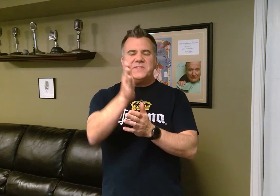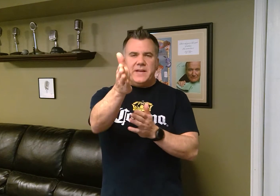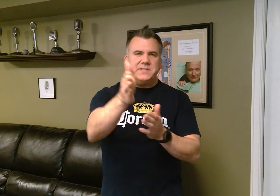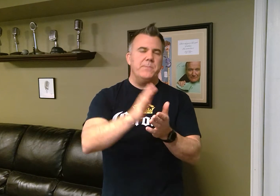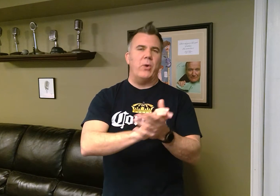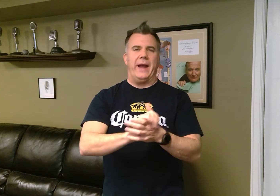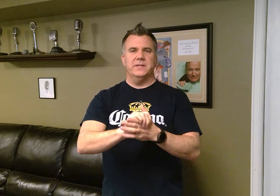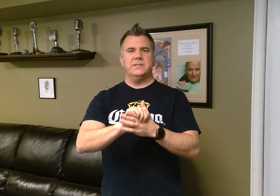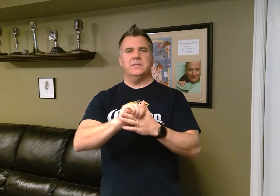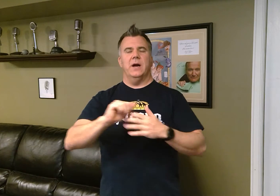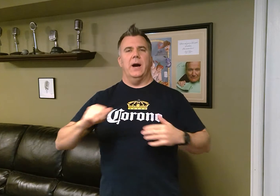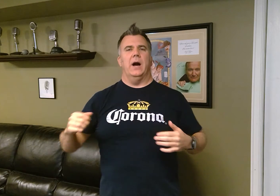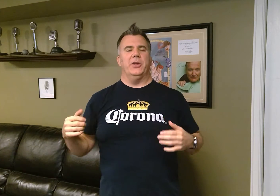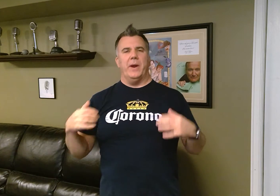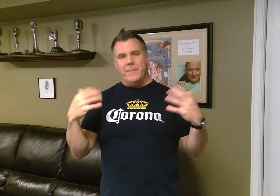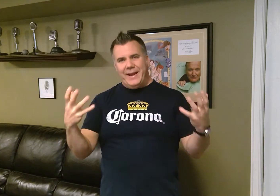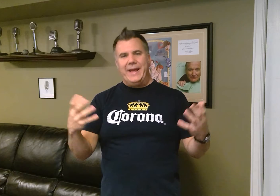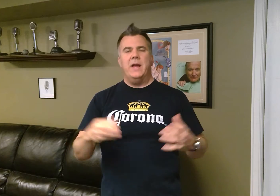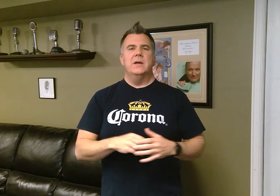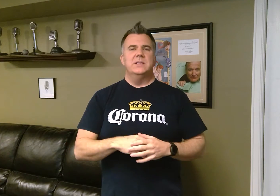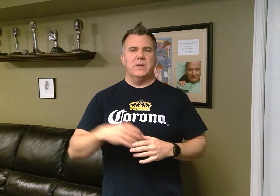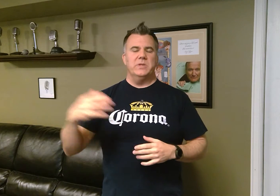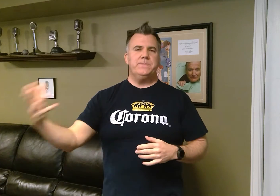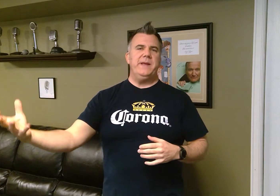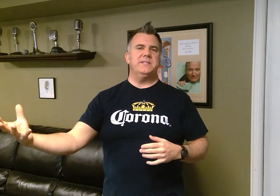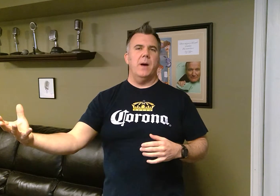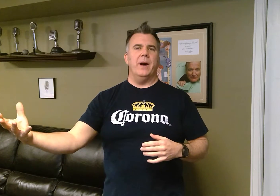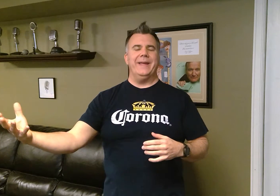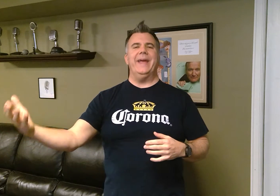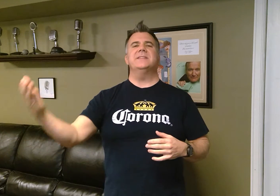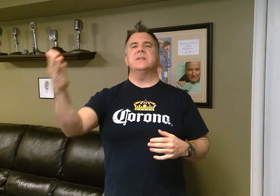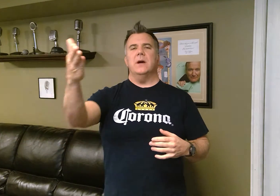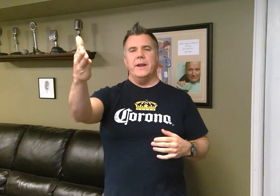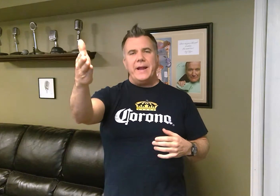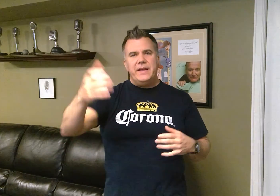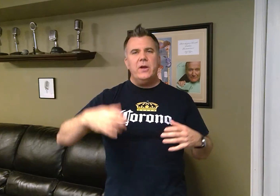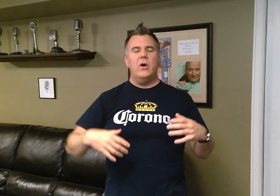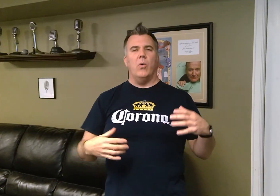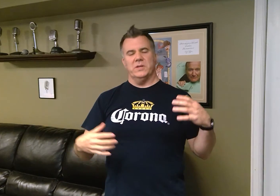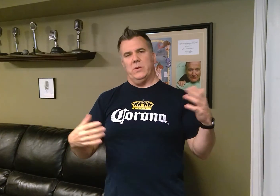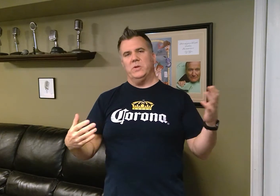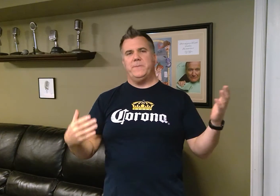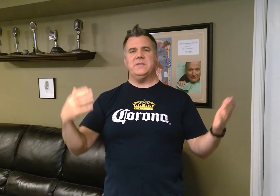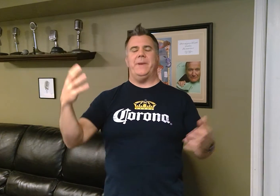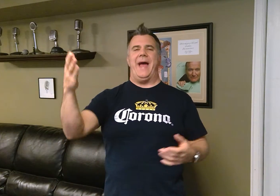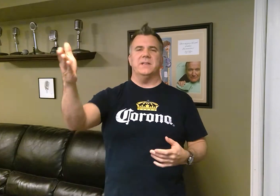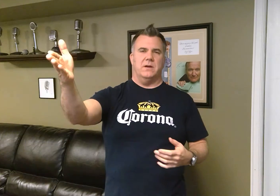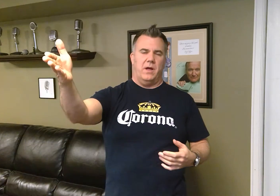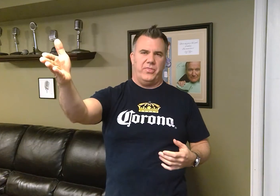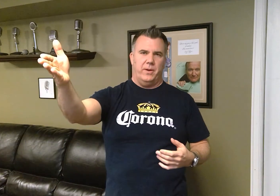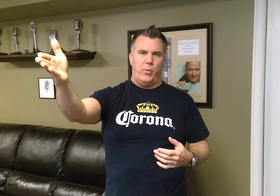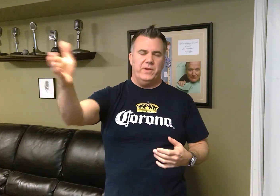seen this in practice. You're at a meeting, someone speaks up against an idea, or someone speaks up and has a point of